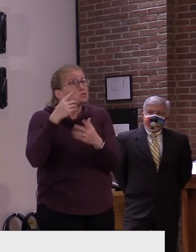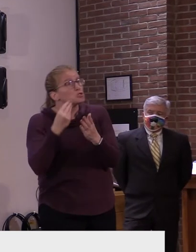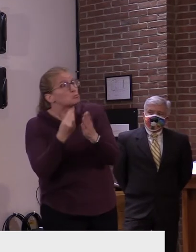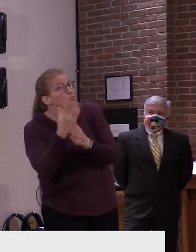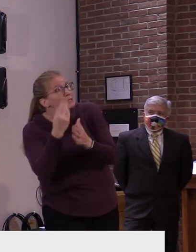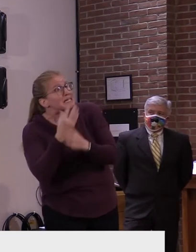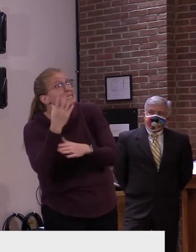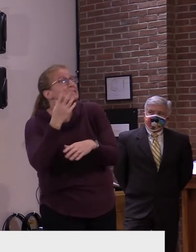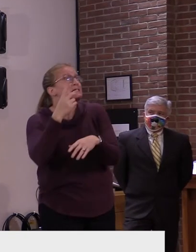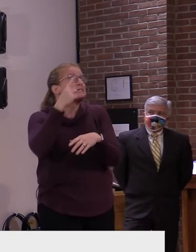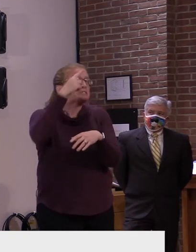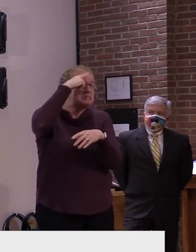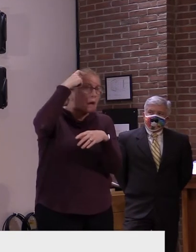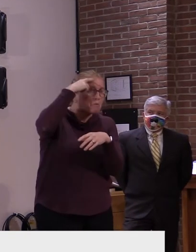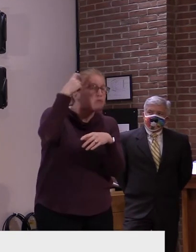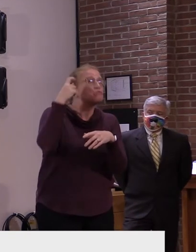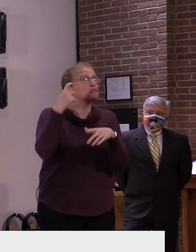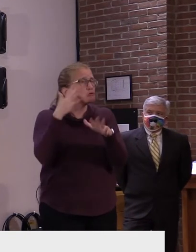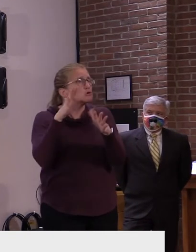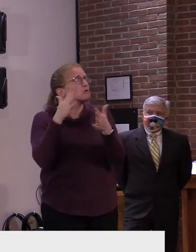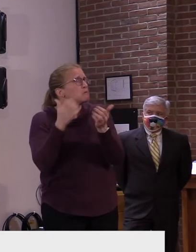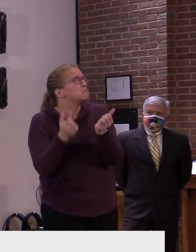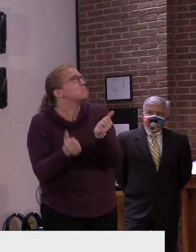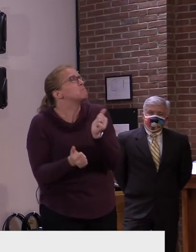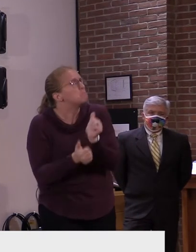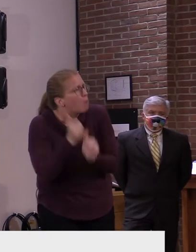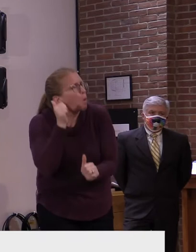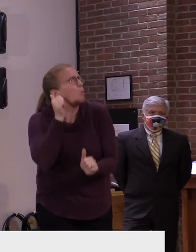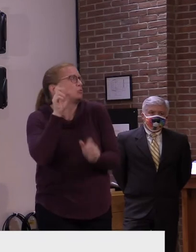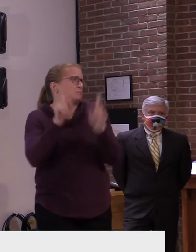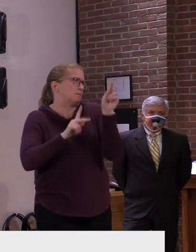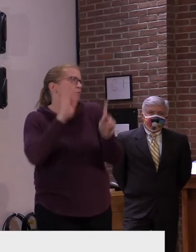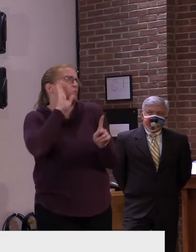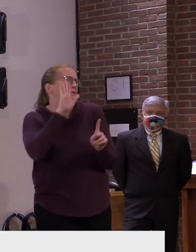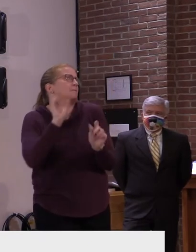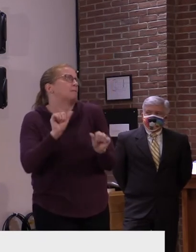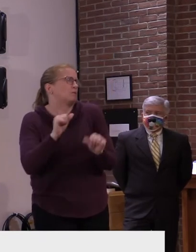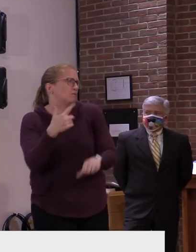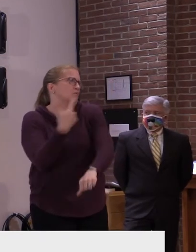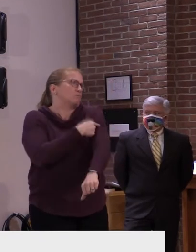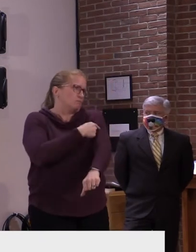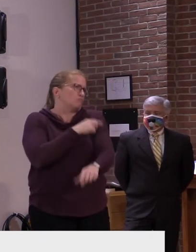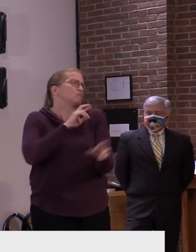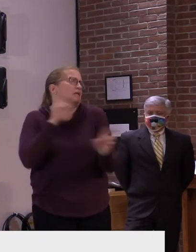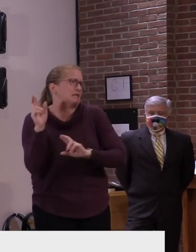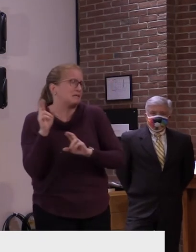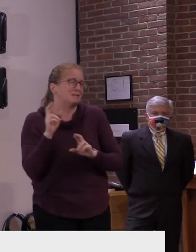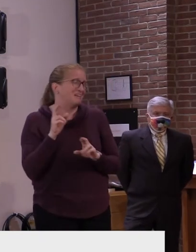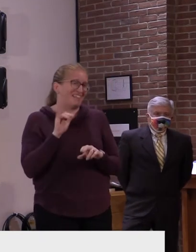safe and effective so that's what i'd like to leave you with thank you